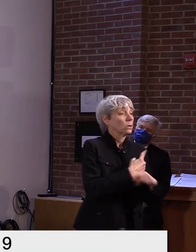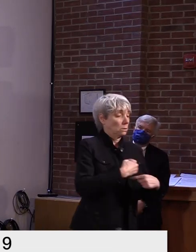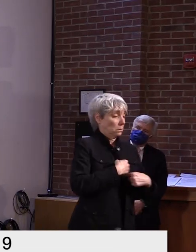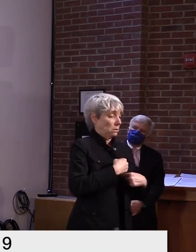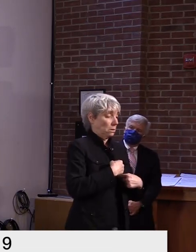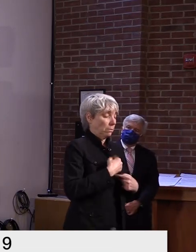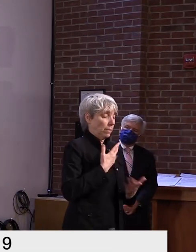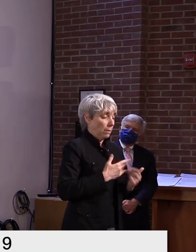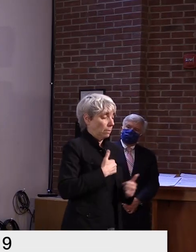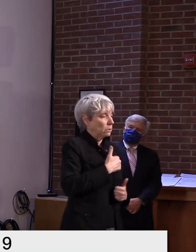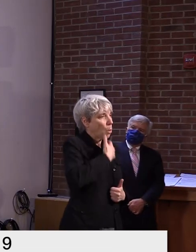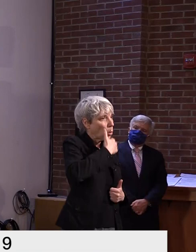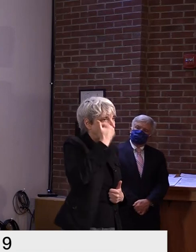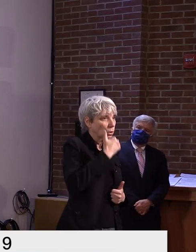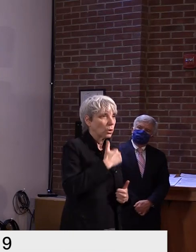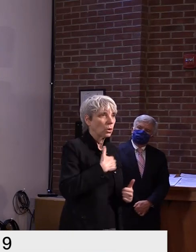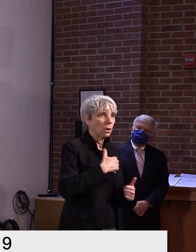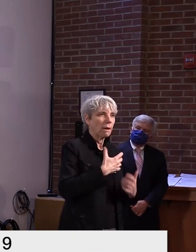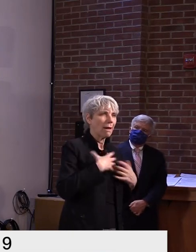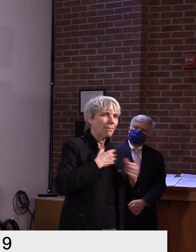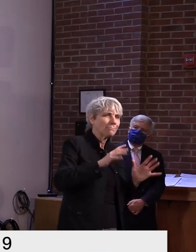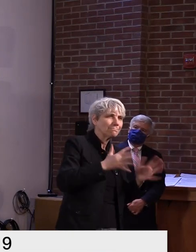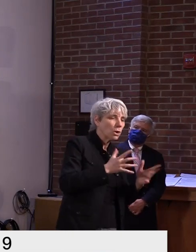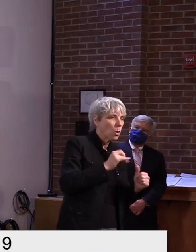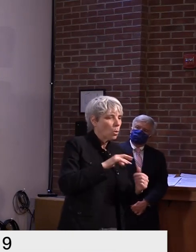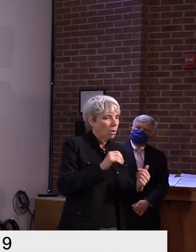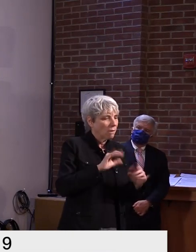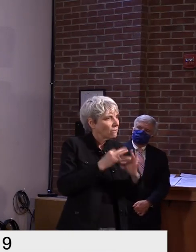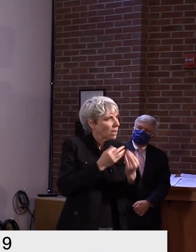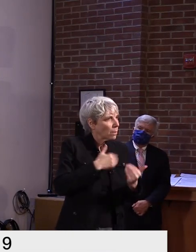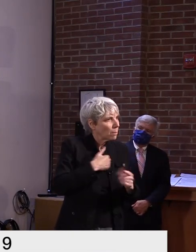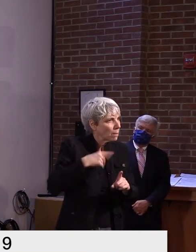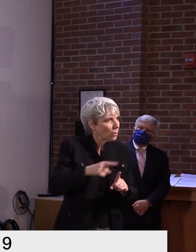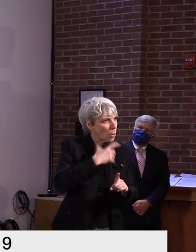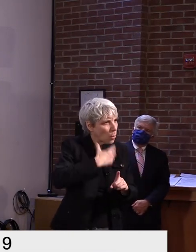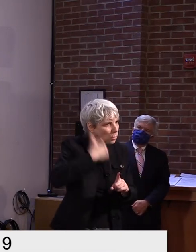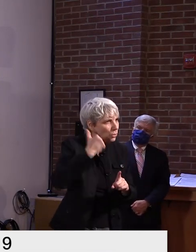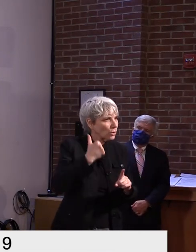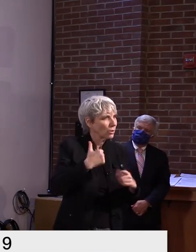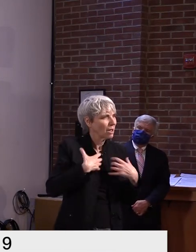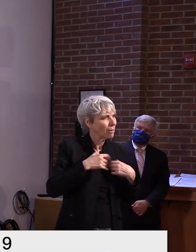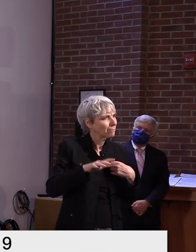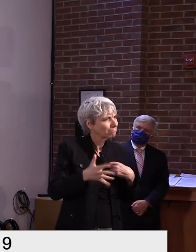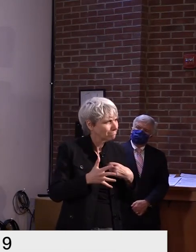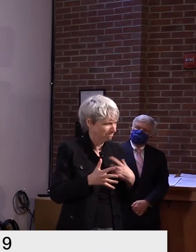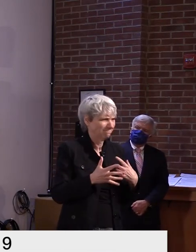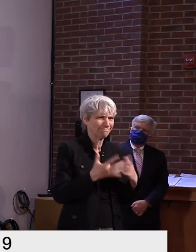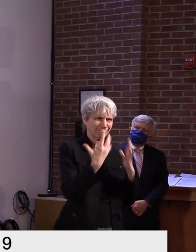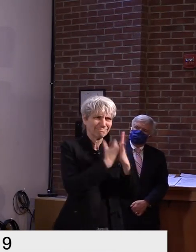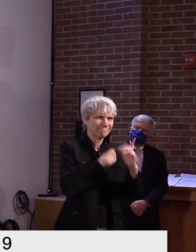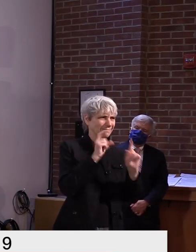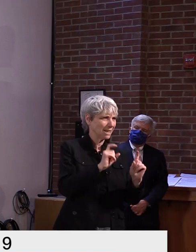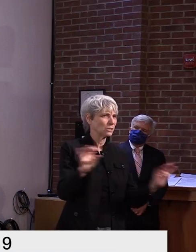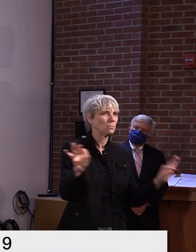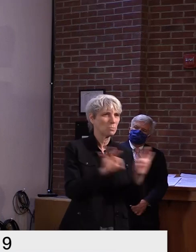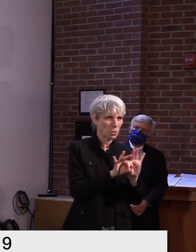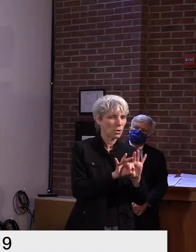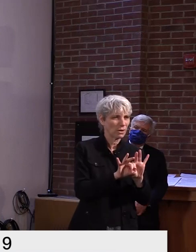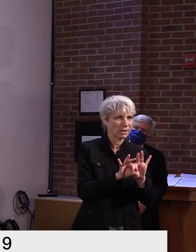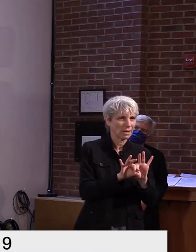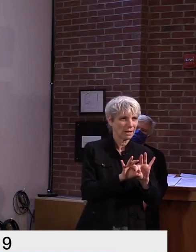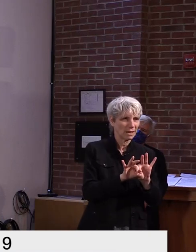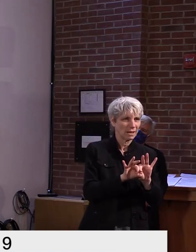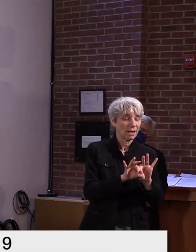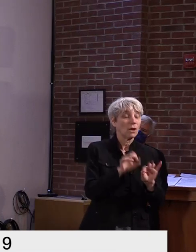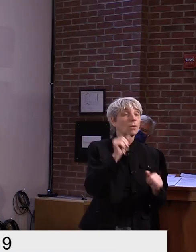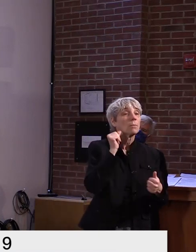encourage testing. Keep in mind that, by definition, individuals like those I've just